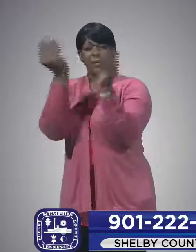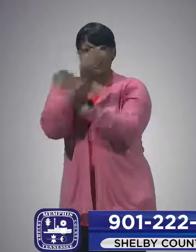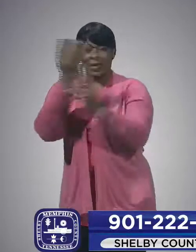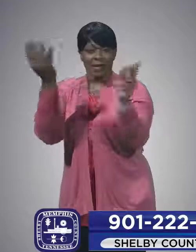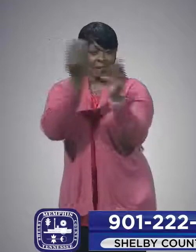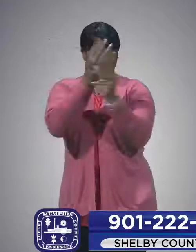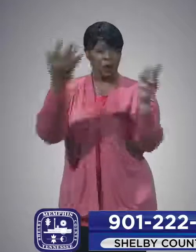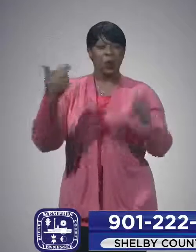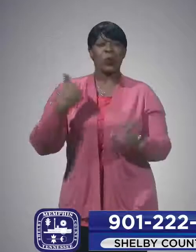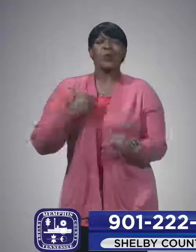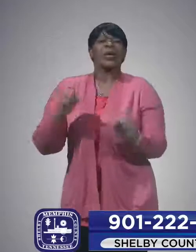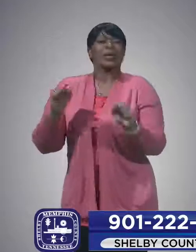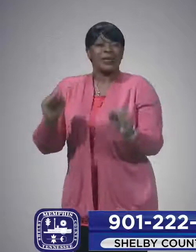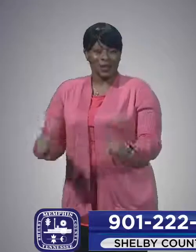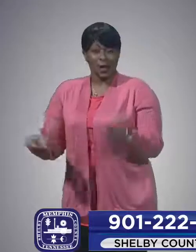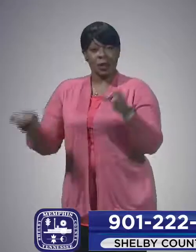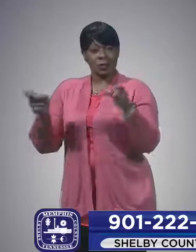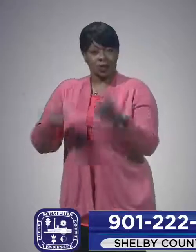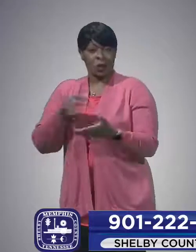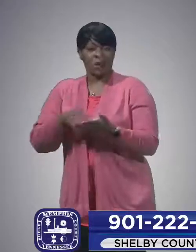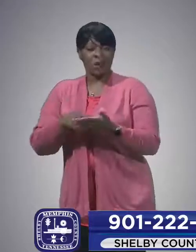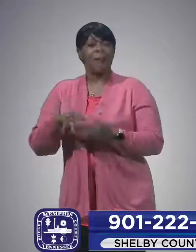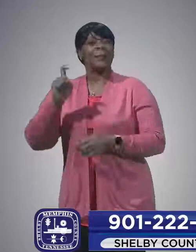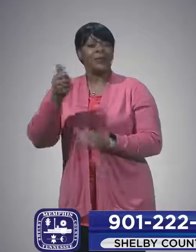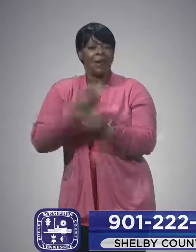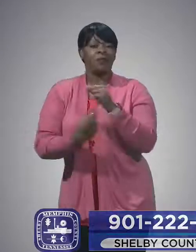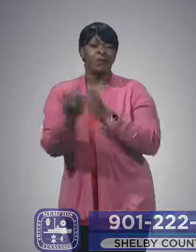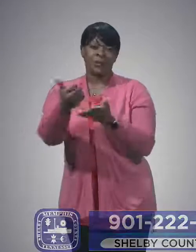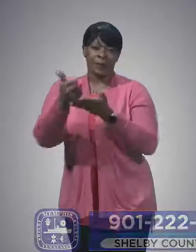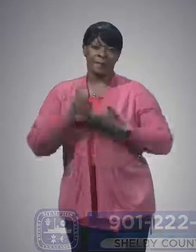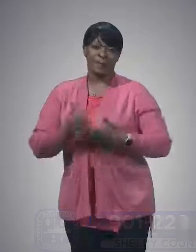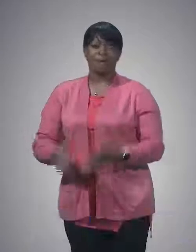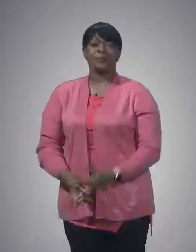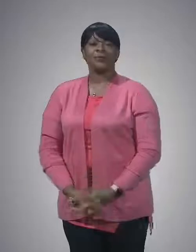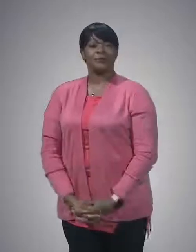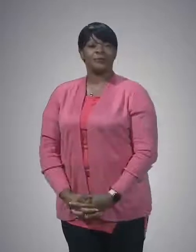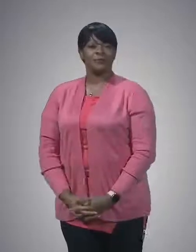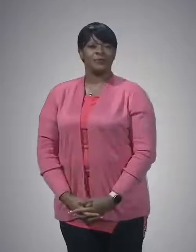out that we can get this under control, but we need everyone's help.